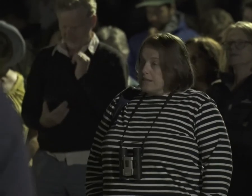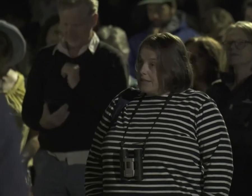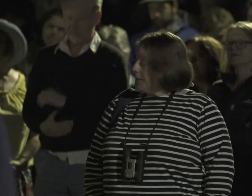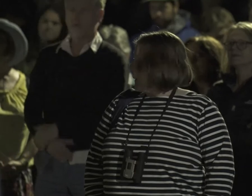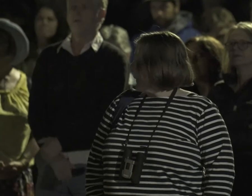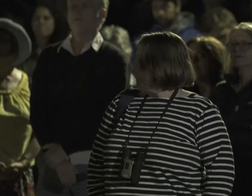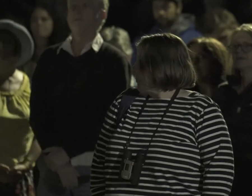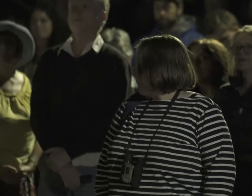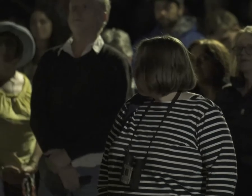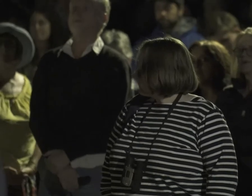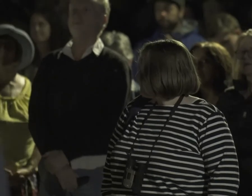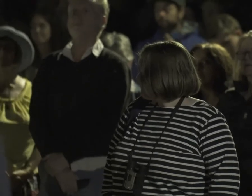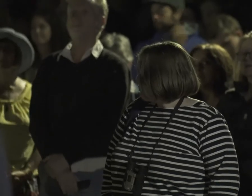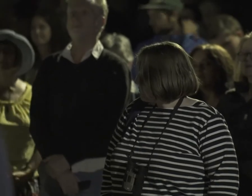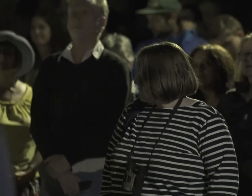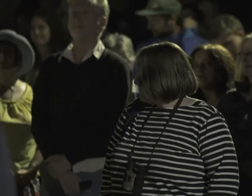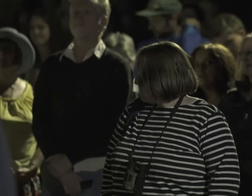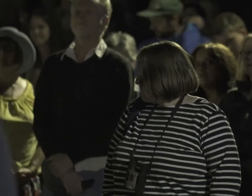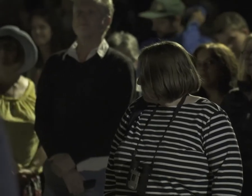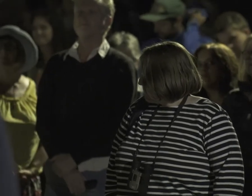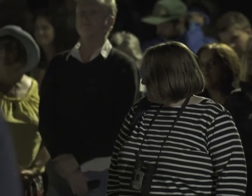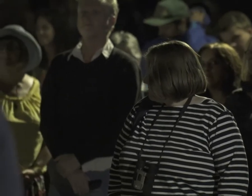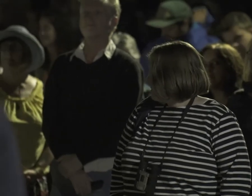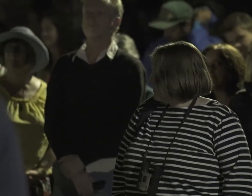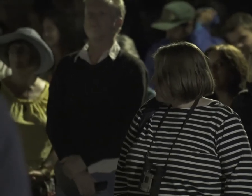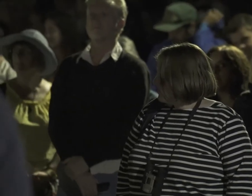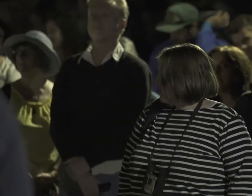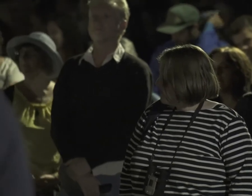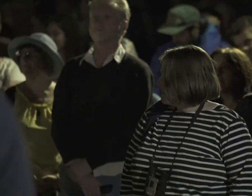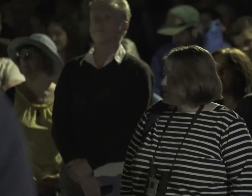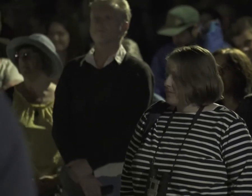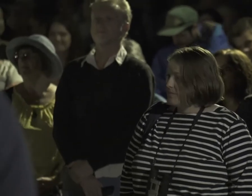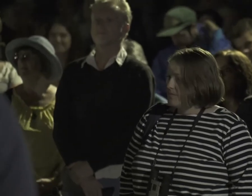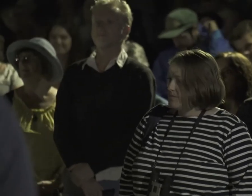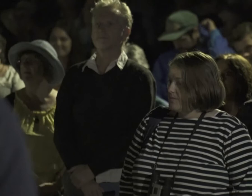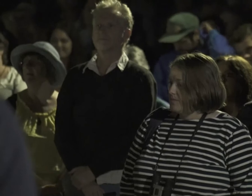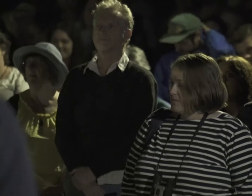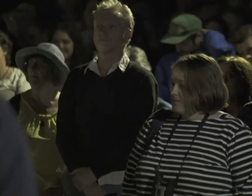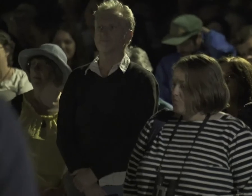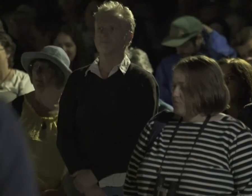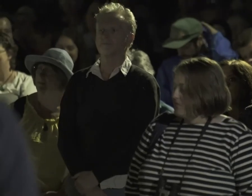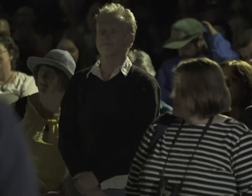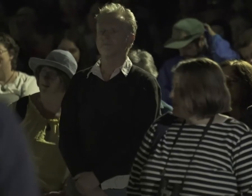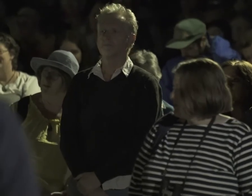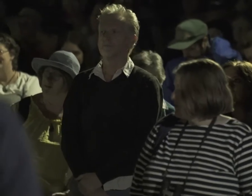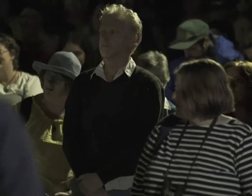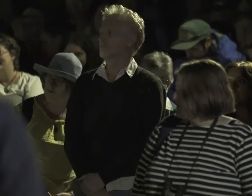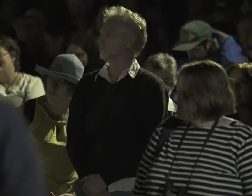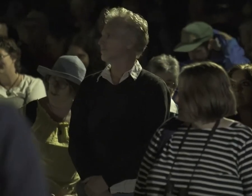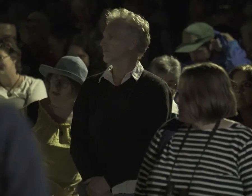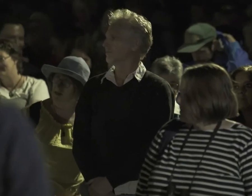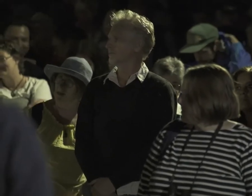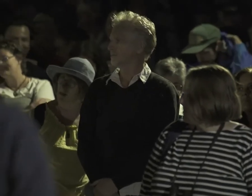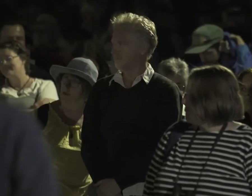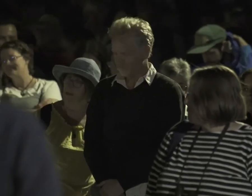who draws us back into that life, God the life bearer who renews that spirit